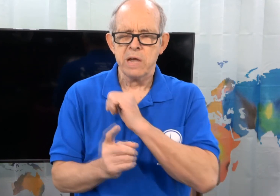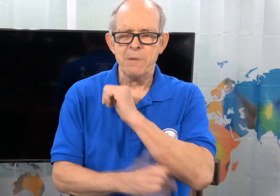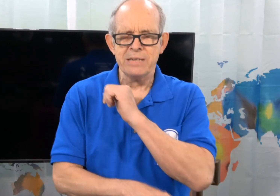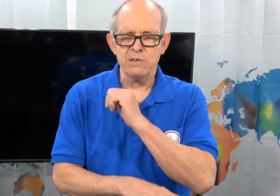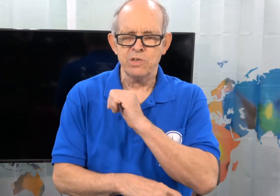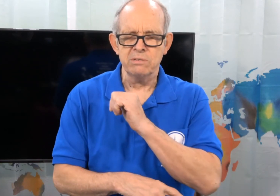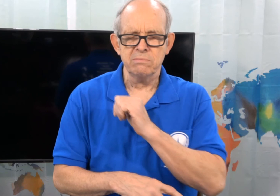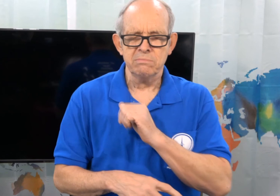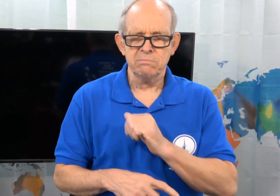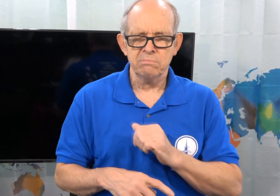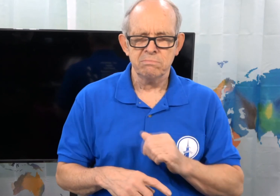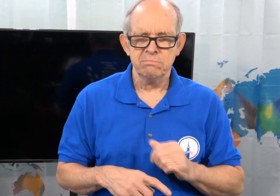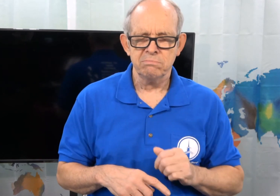my nation